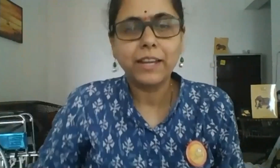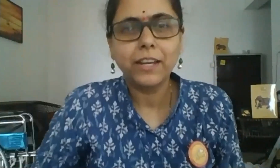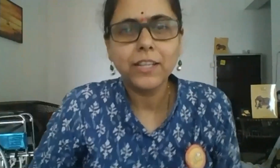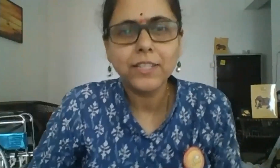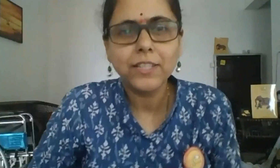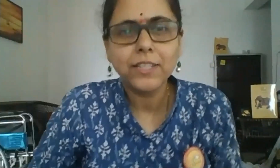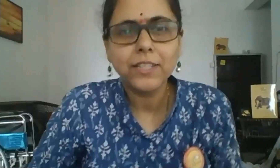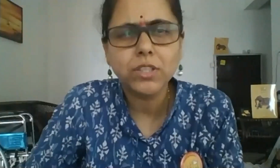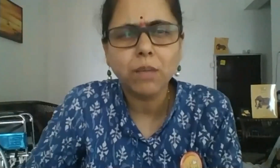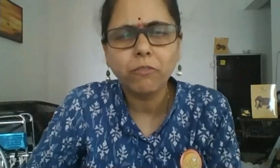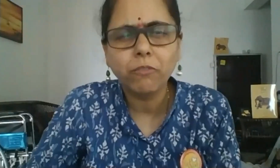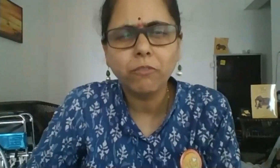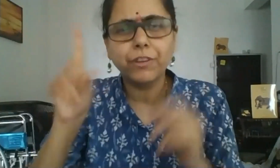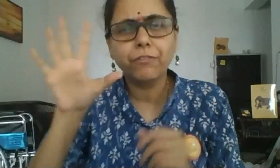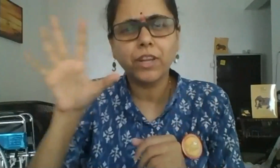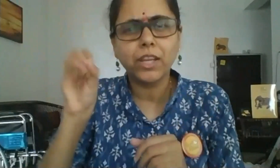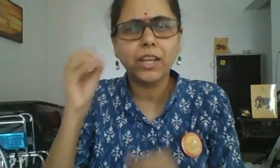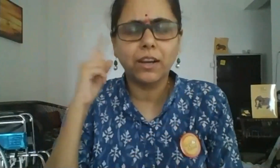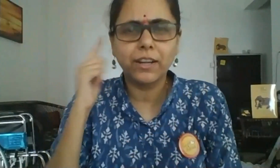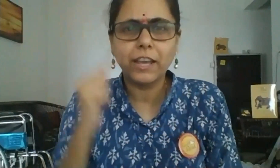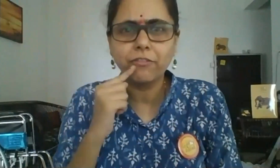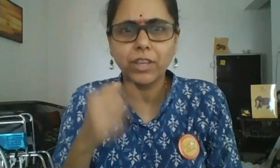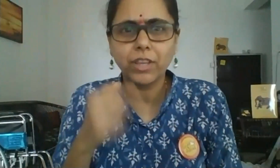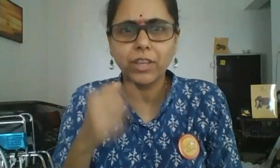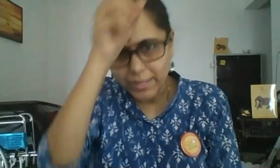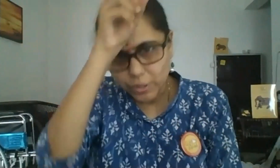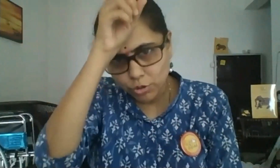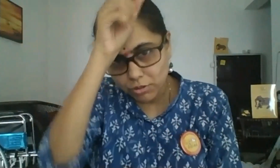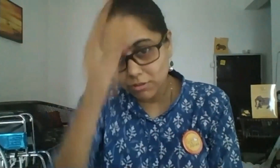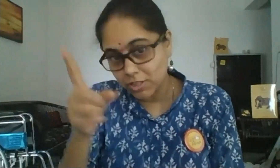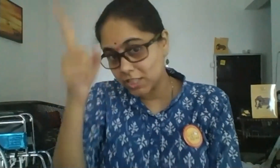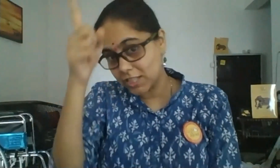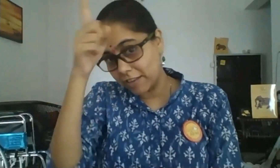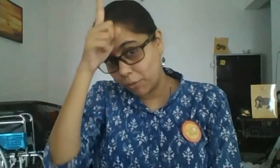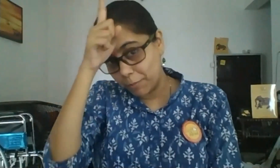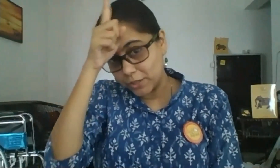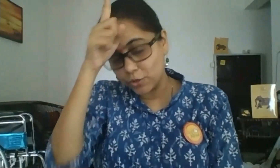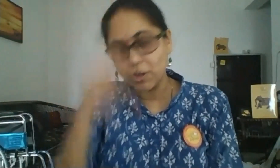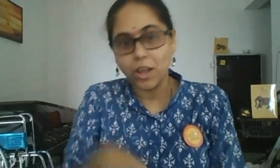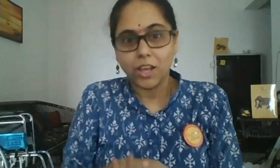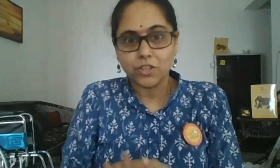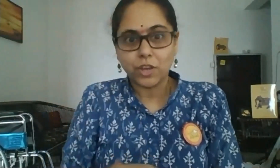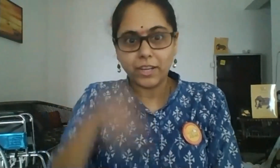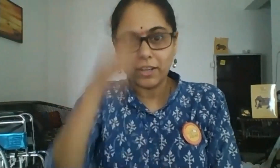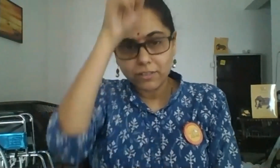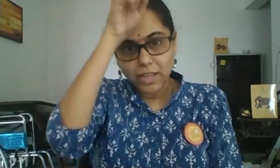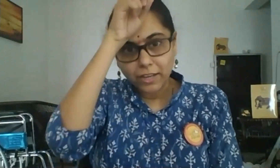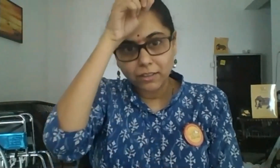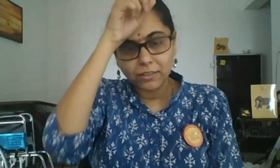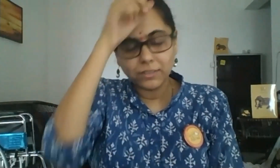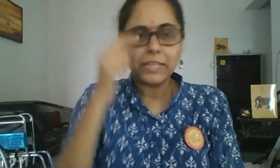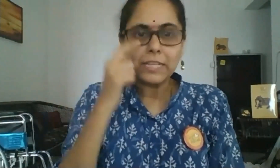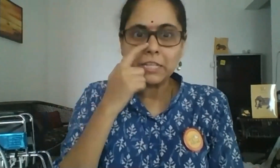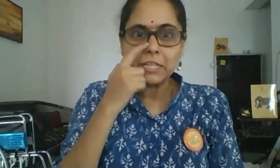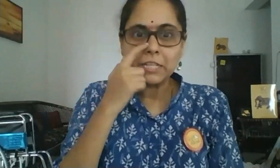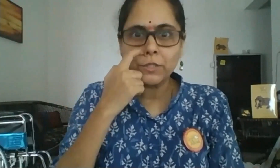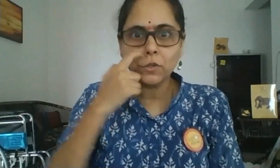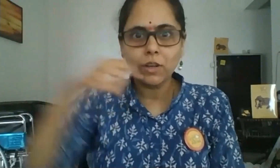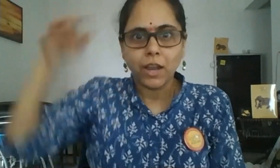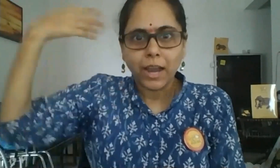a session for some 150 deaf in Mysore. So this is sign for Mysore. So I did session in Mysore, and I